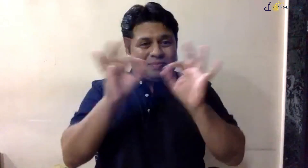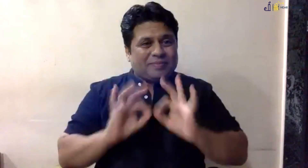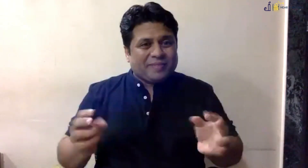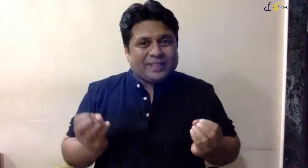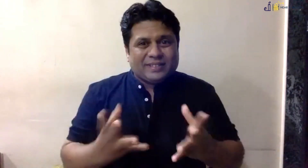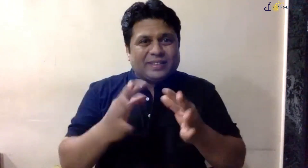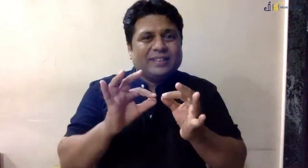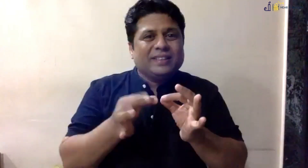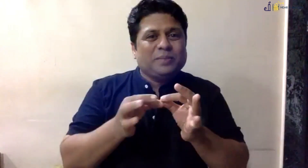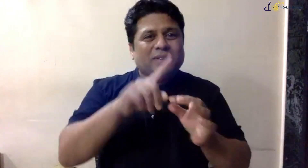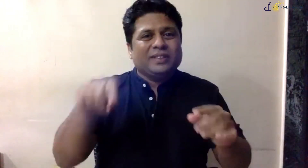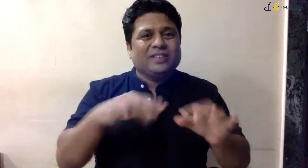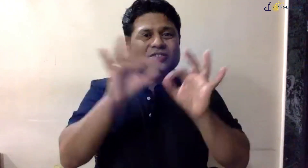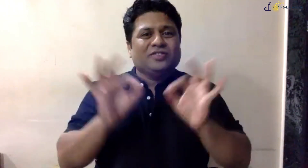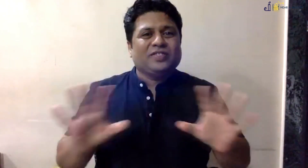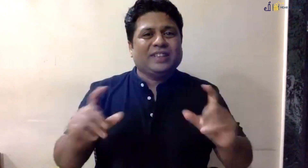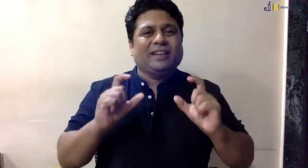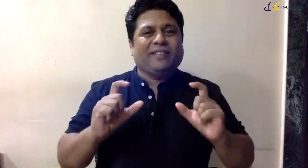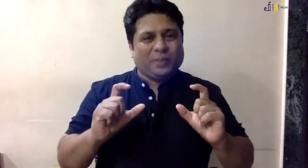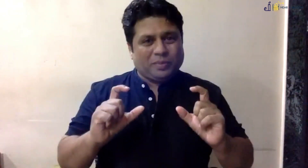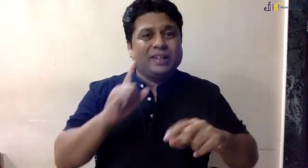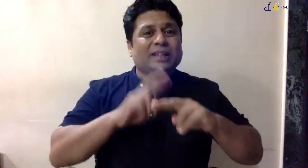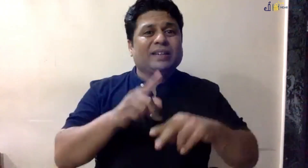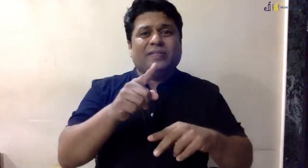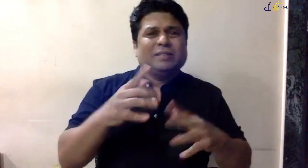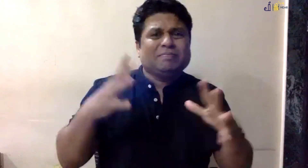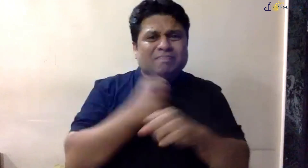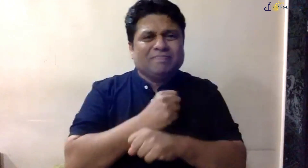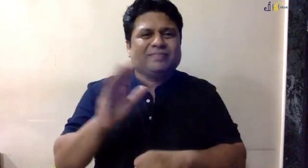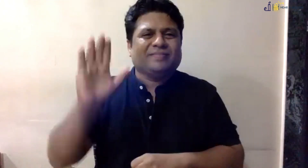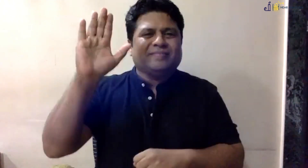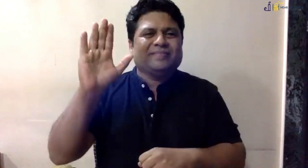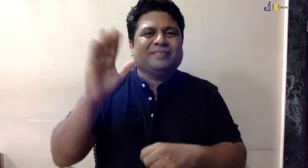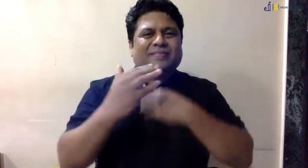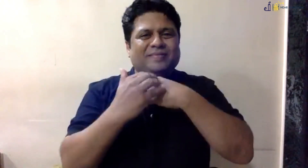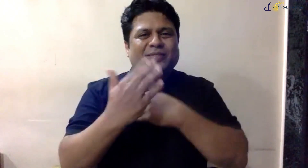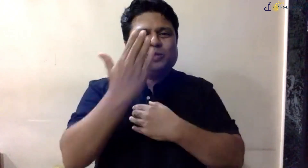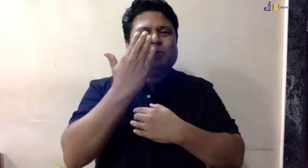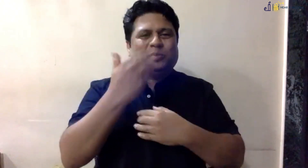so much. Yeah, Okay, so I'm over to ready. you. I hope the interpreter is ready.